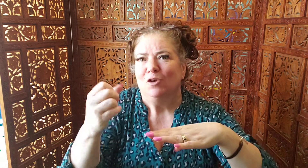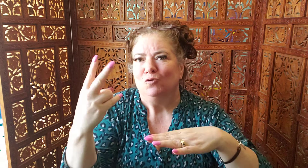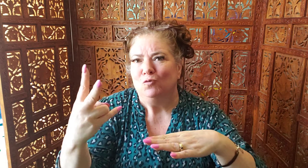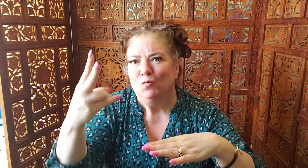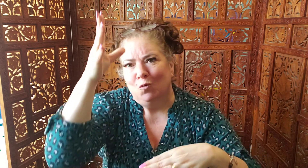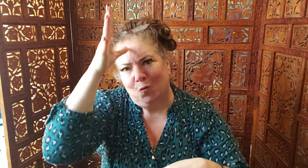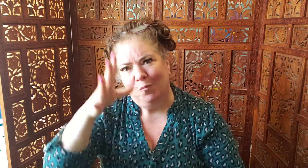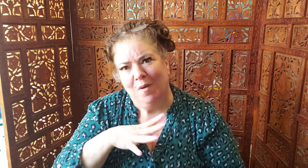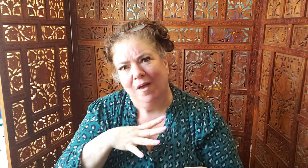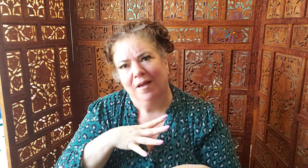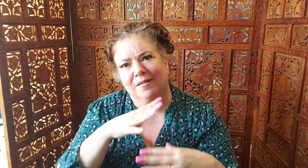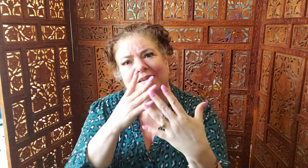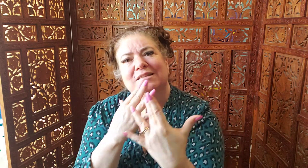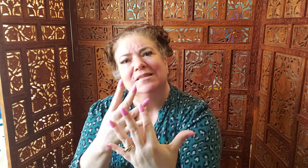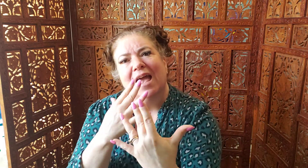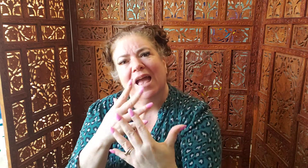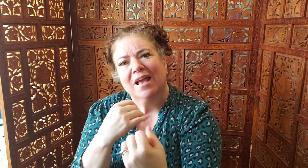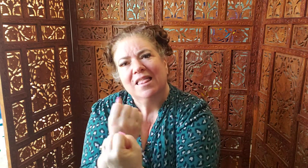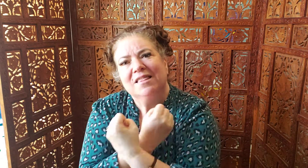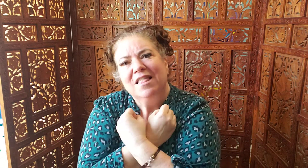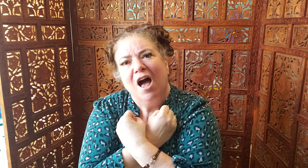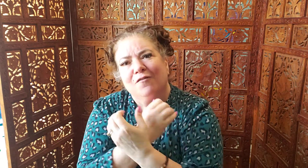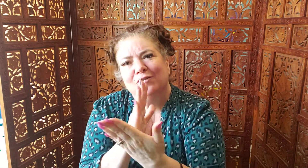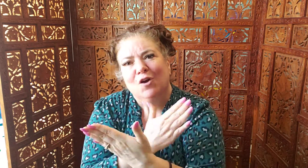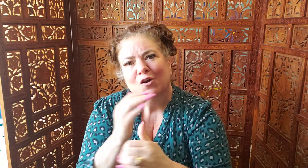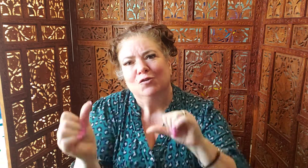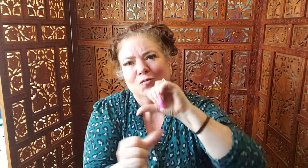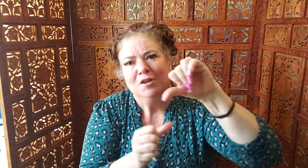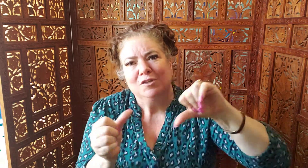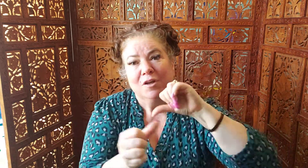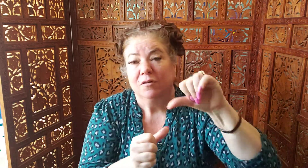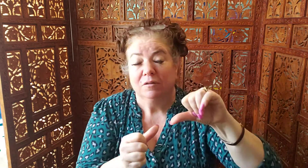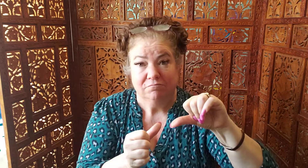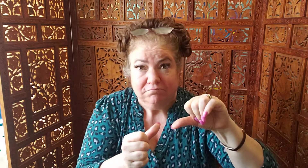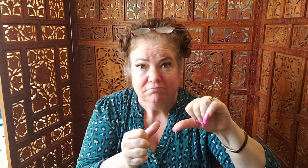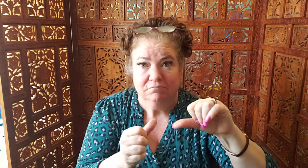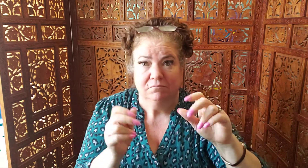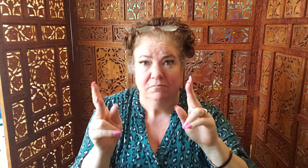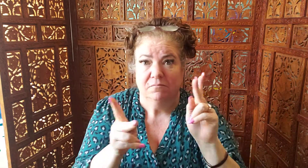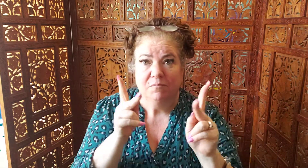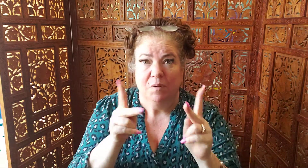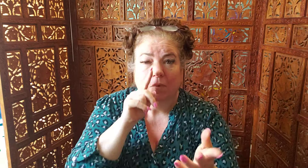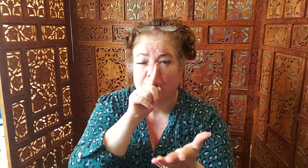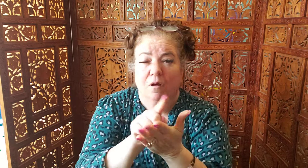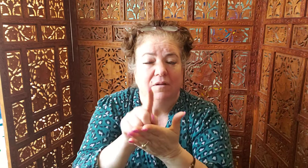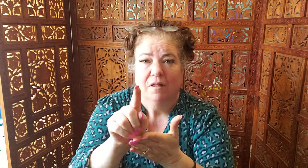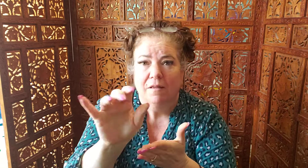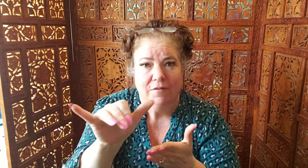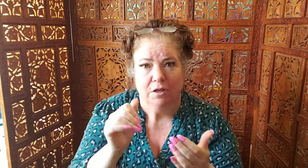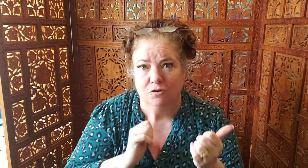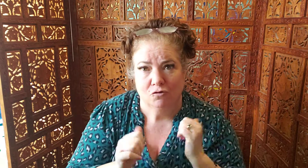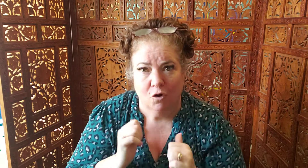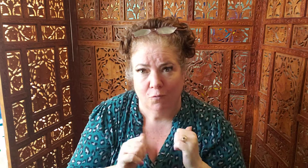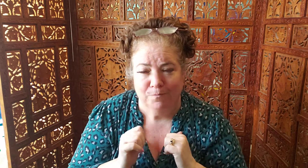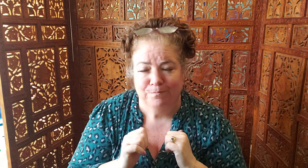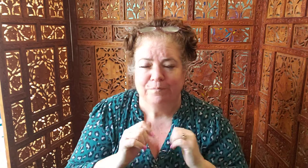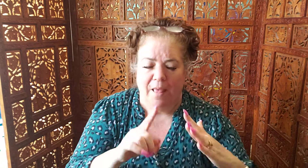loved it. They loved it. In the beginning, when all these guys in drag came out on